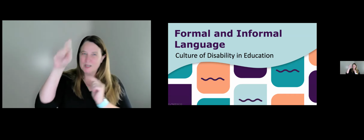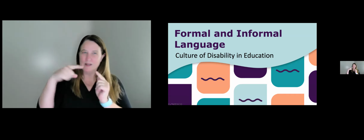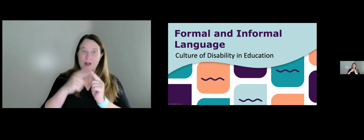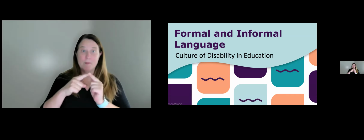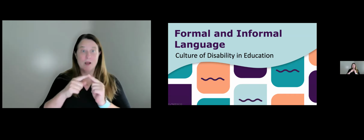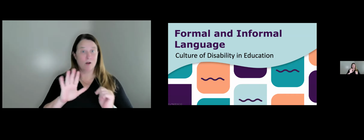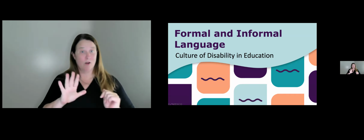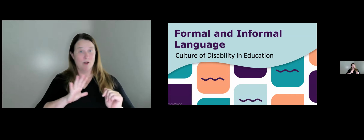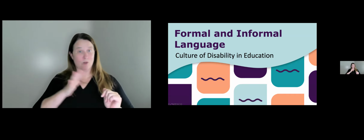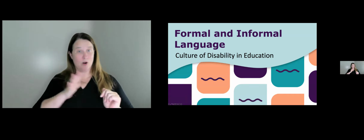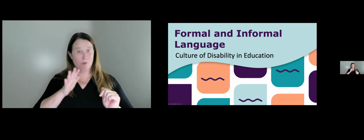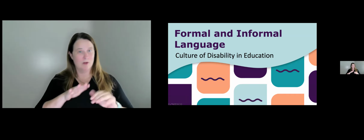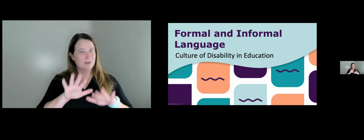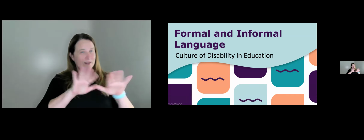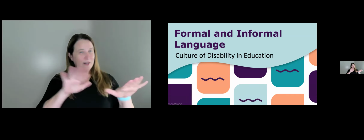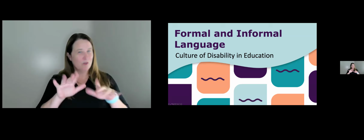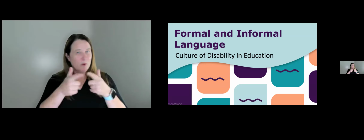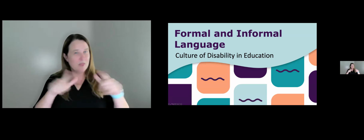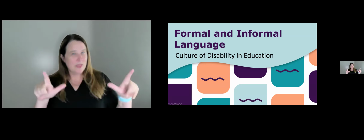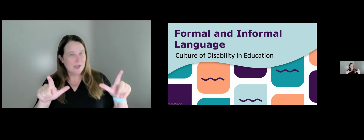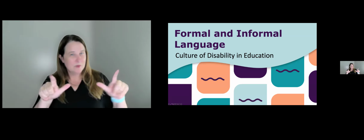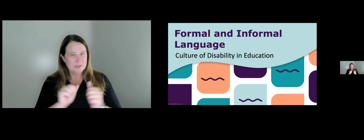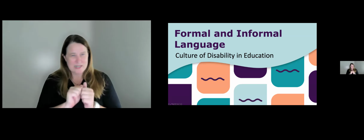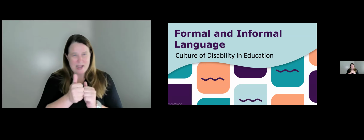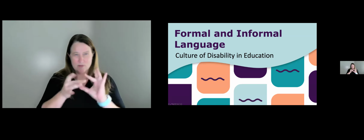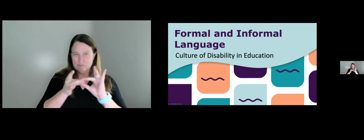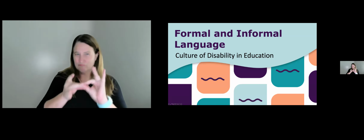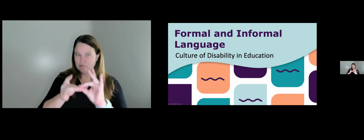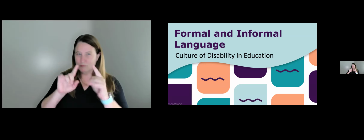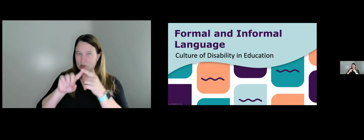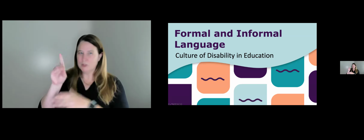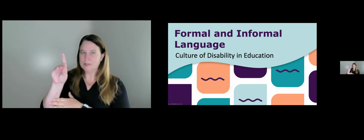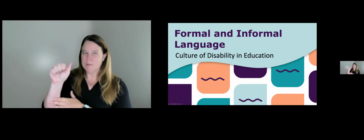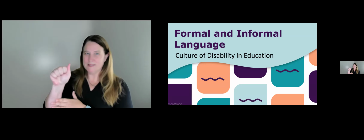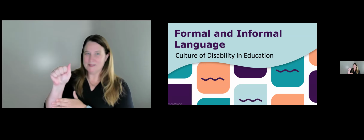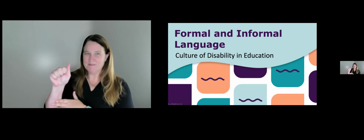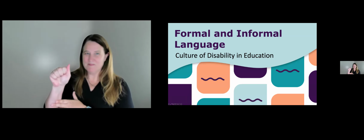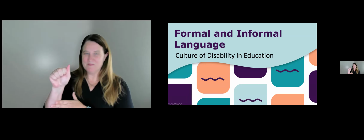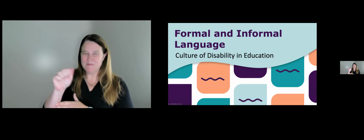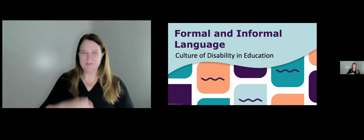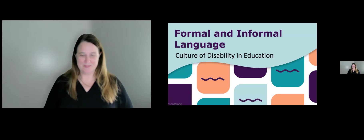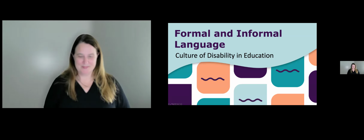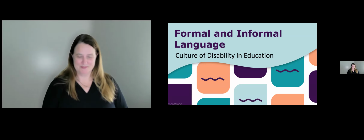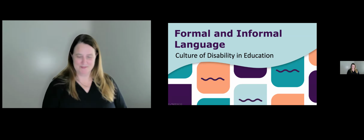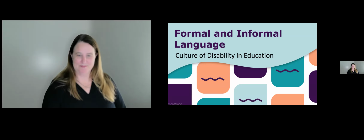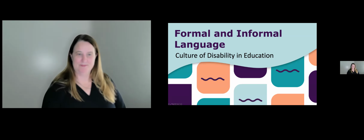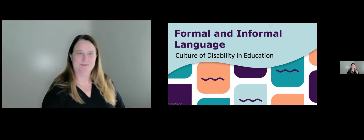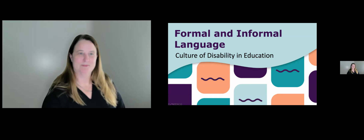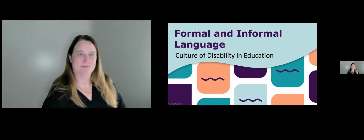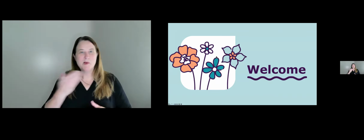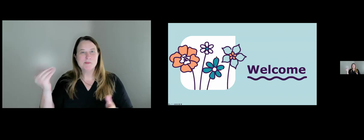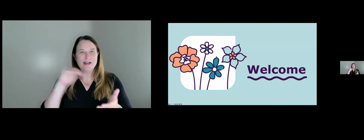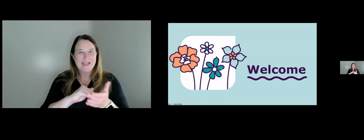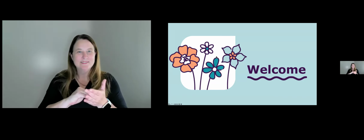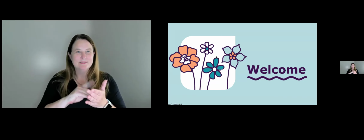excited to share thoughts. I want to hear your thoughts on formal and informal language as it relates to